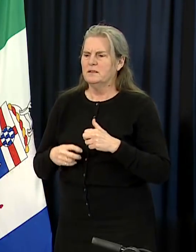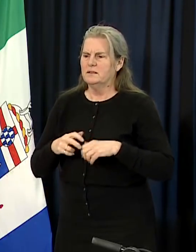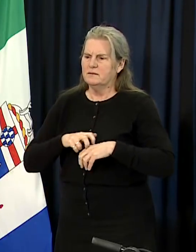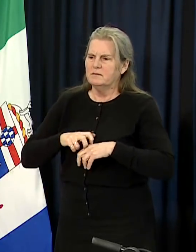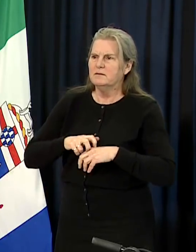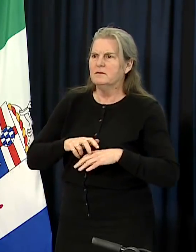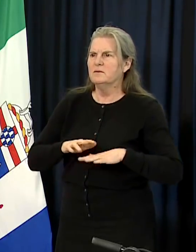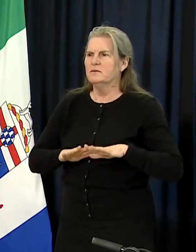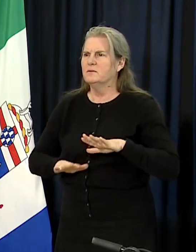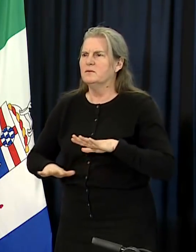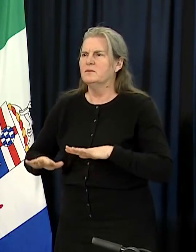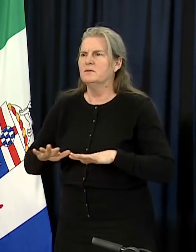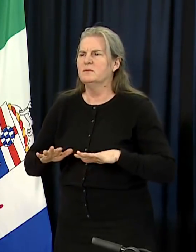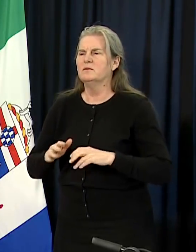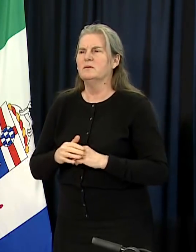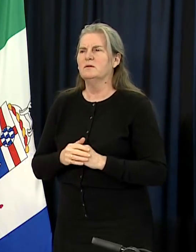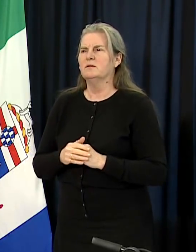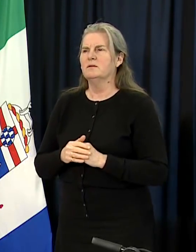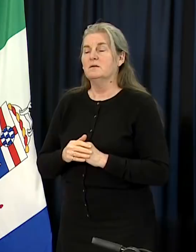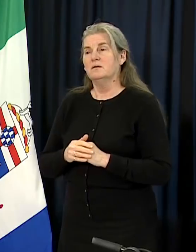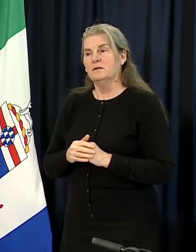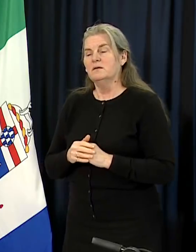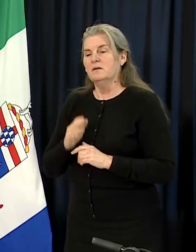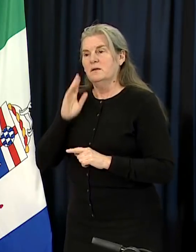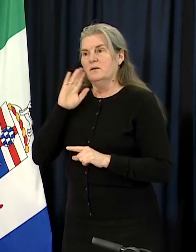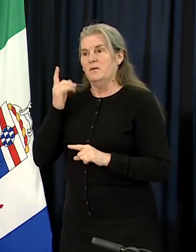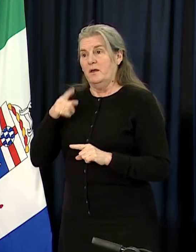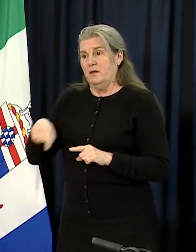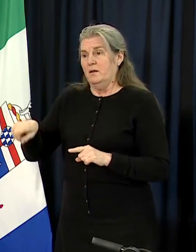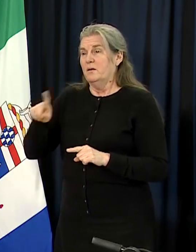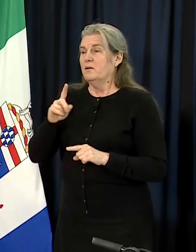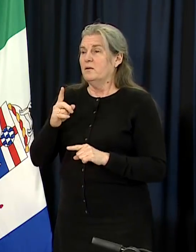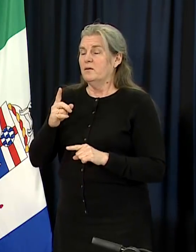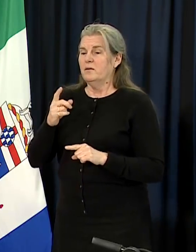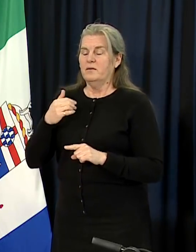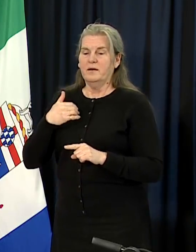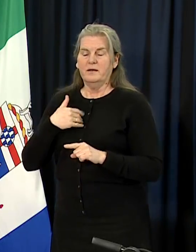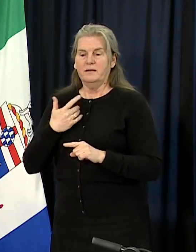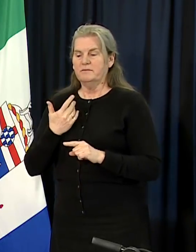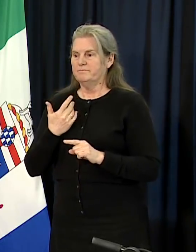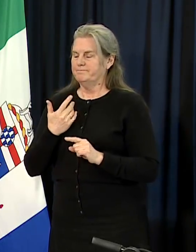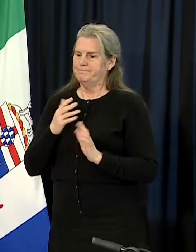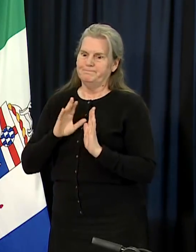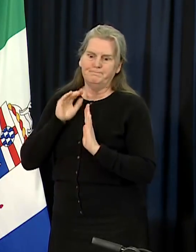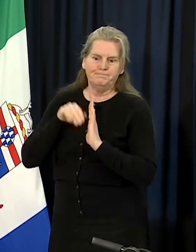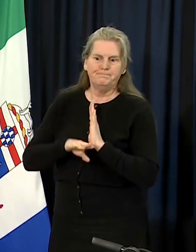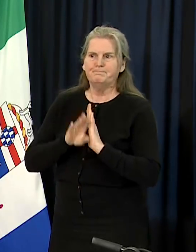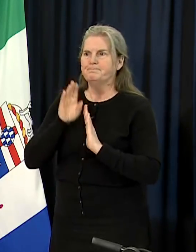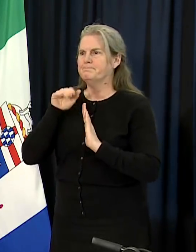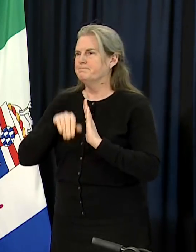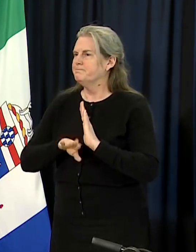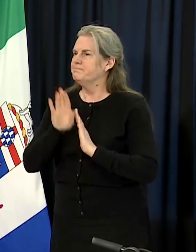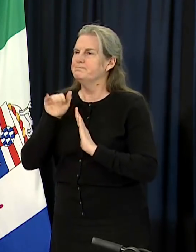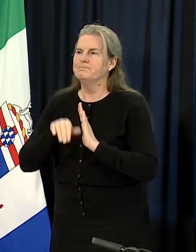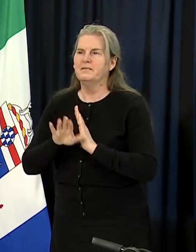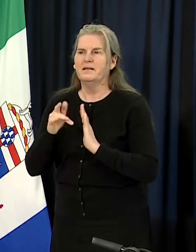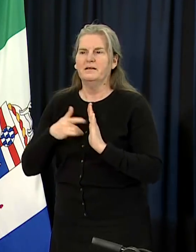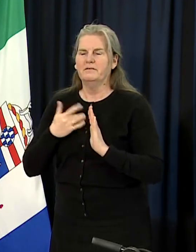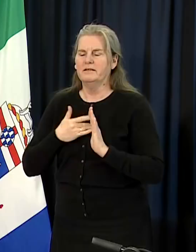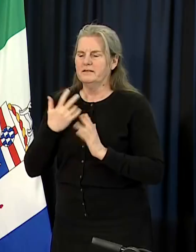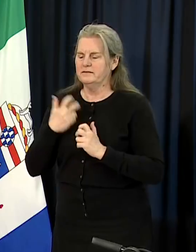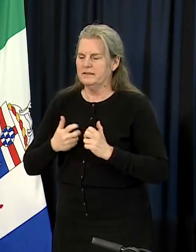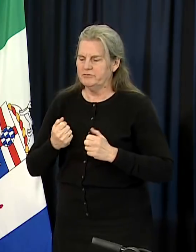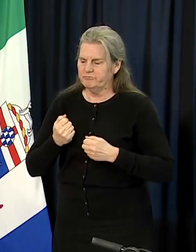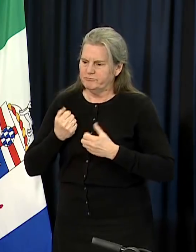anxiety. I'm sure that we're all experiencing a mix of emotions that may be difficult to